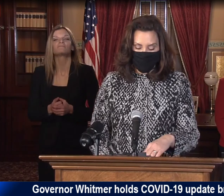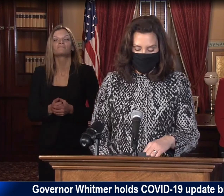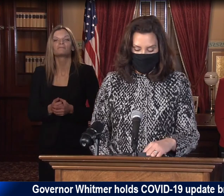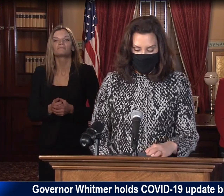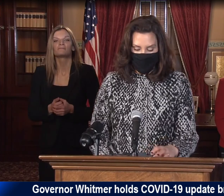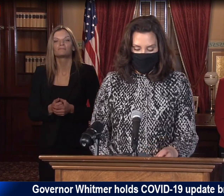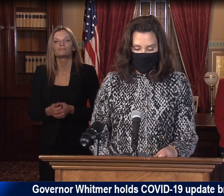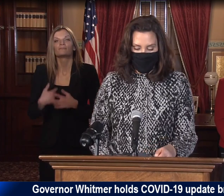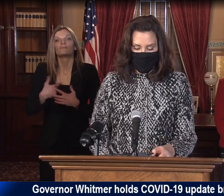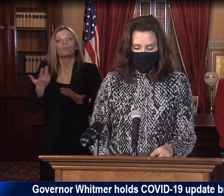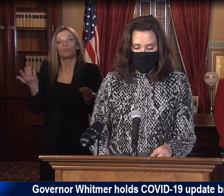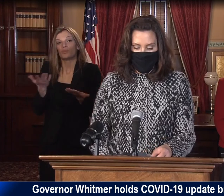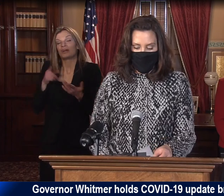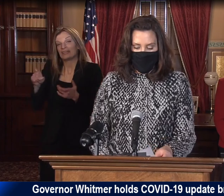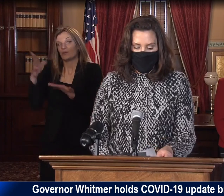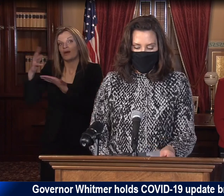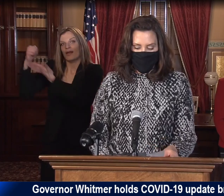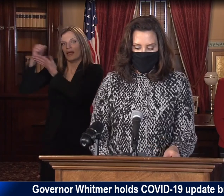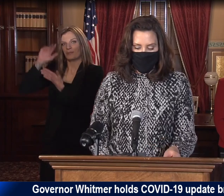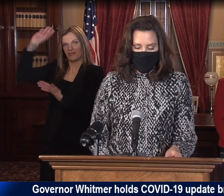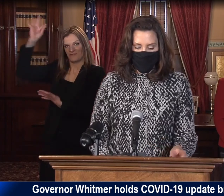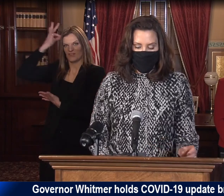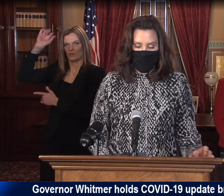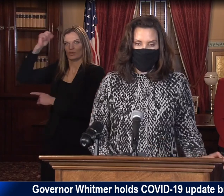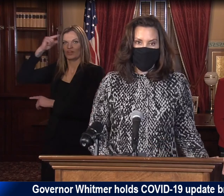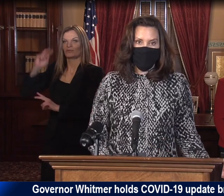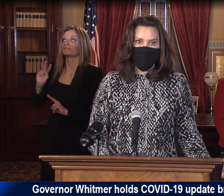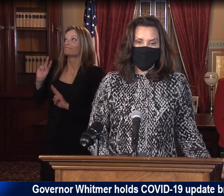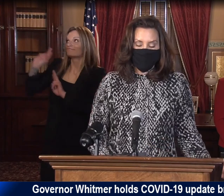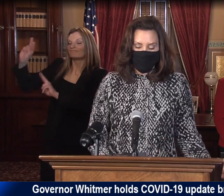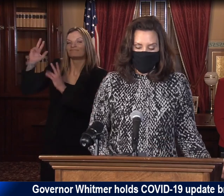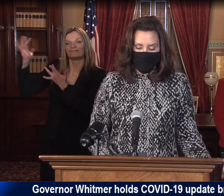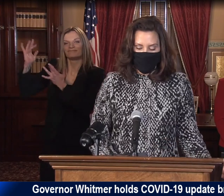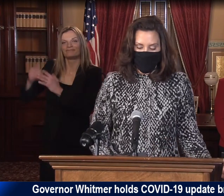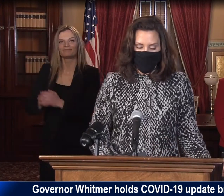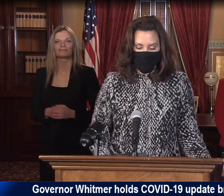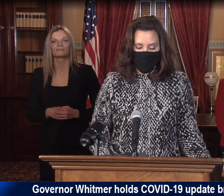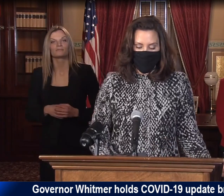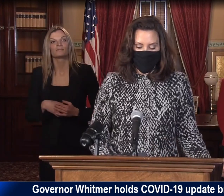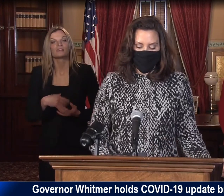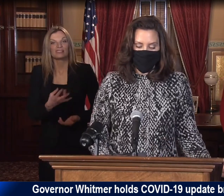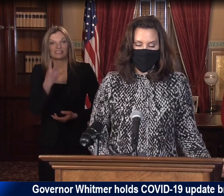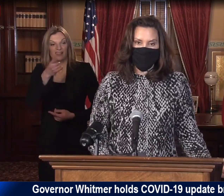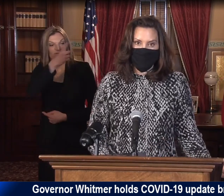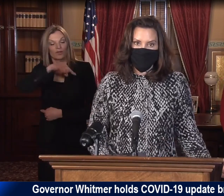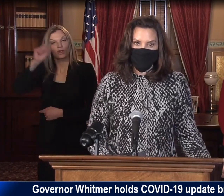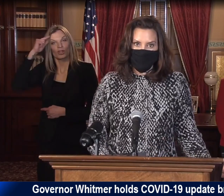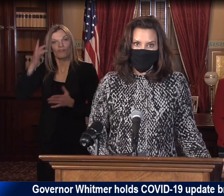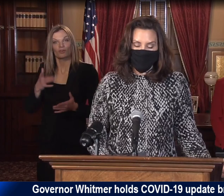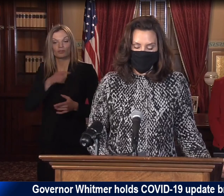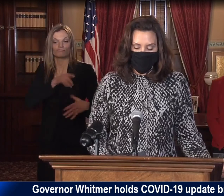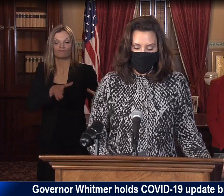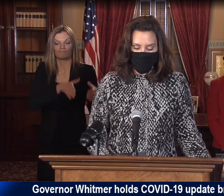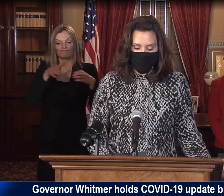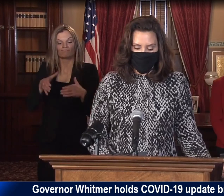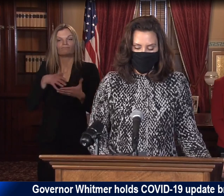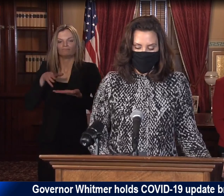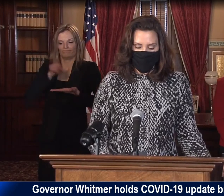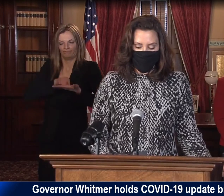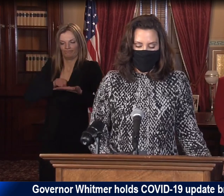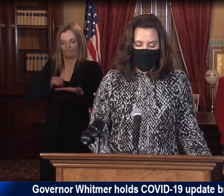federal government to get it done. Yesterday, I, with 7 other governors from across the country, sent a letter to the